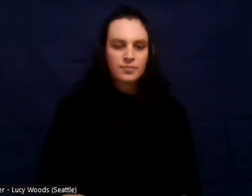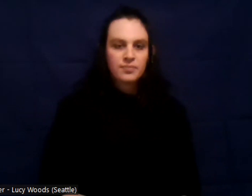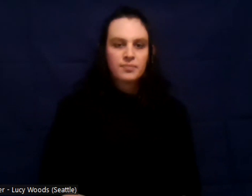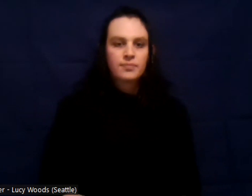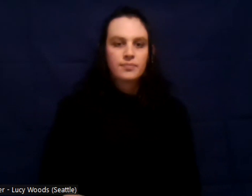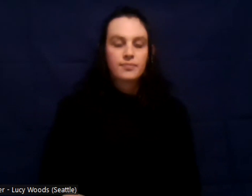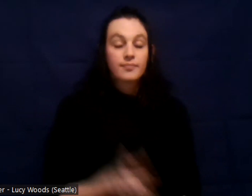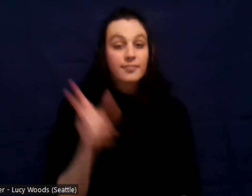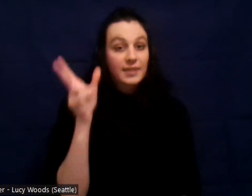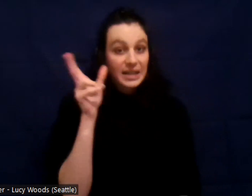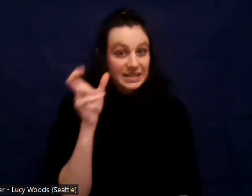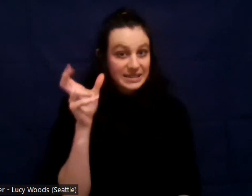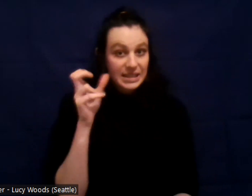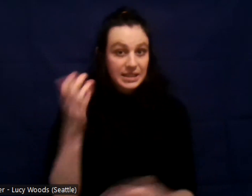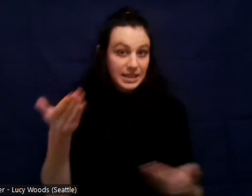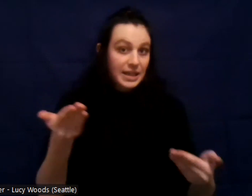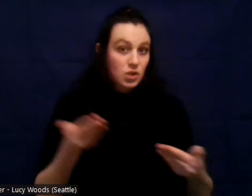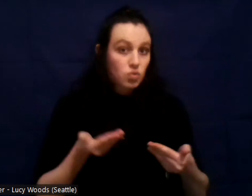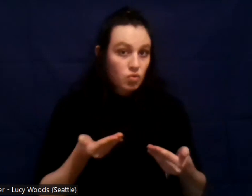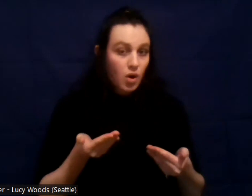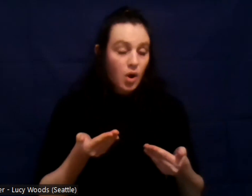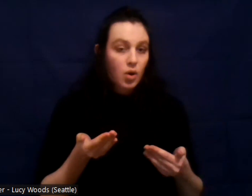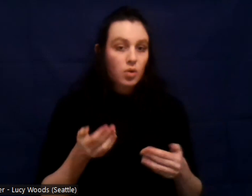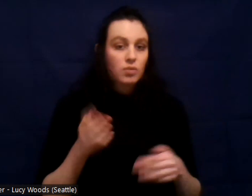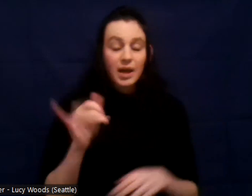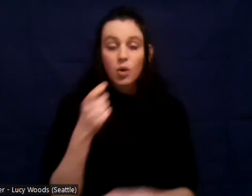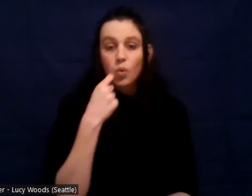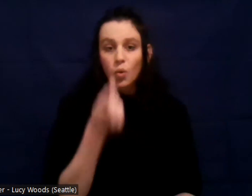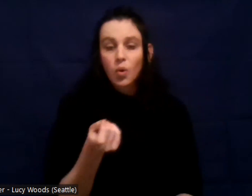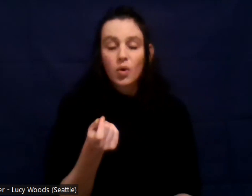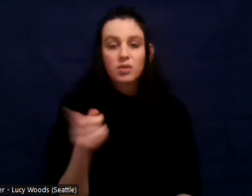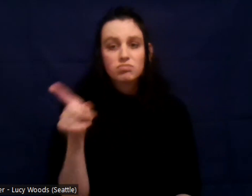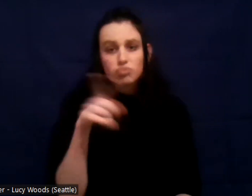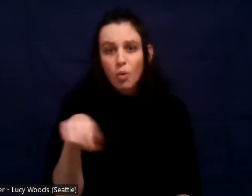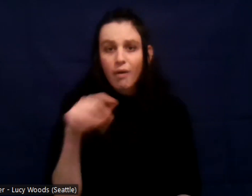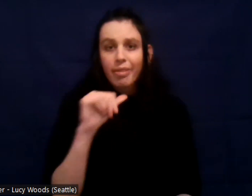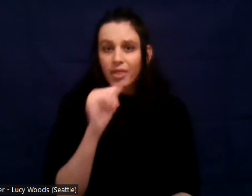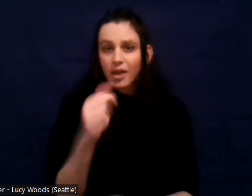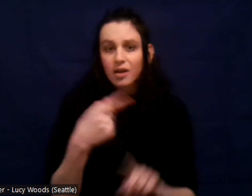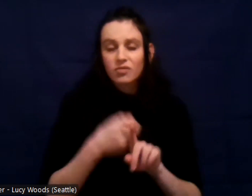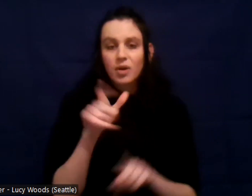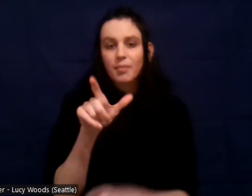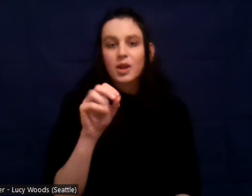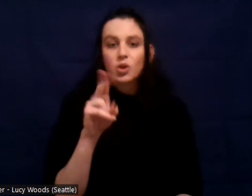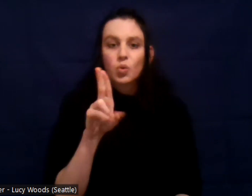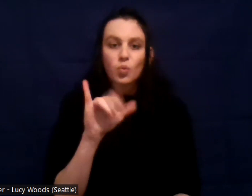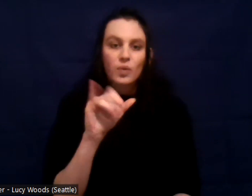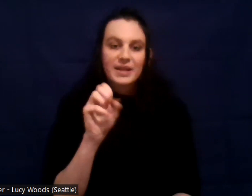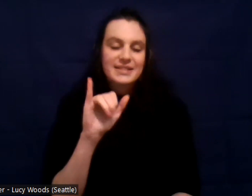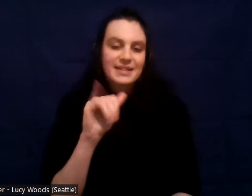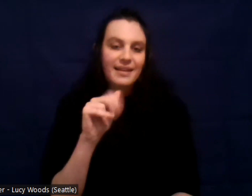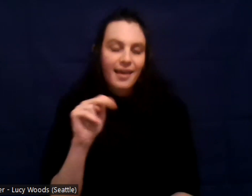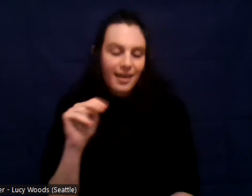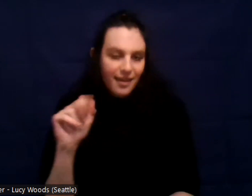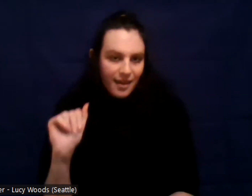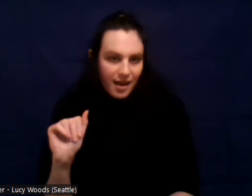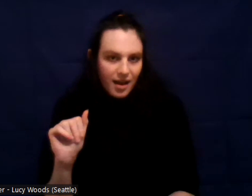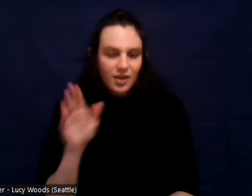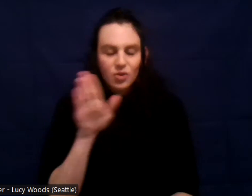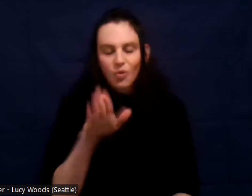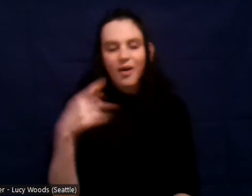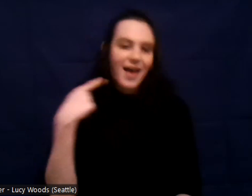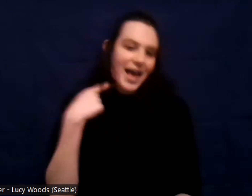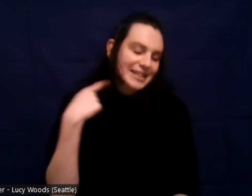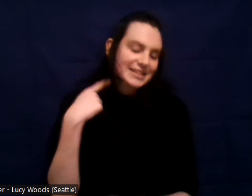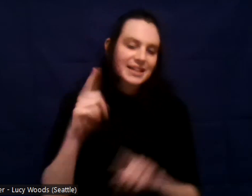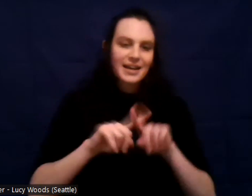the intro here, it's cool because you guys are like not from Louisiana, so you don't have your accent's a little bit different, right? And I just love it because it's